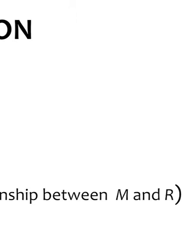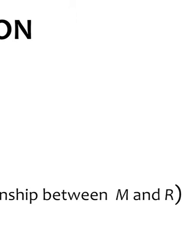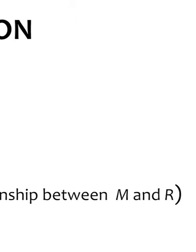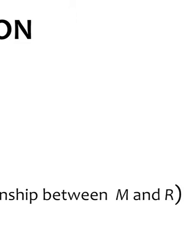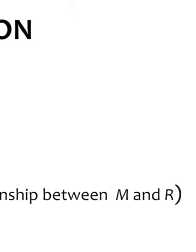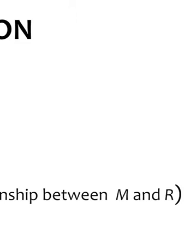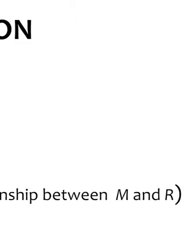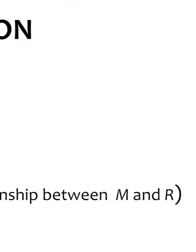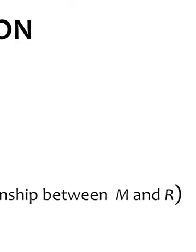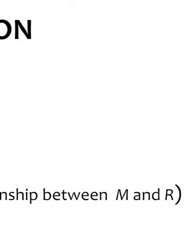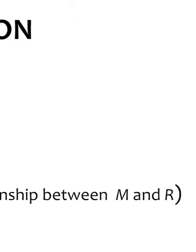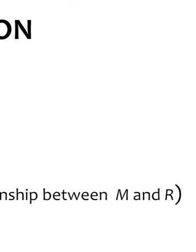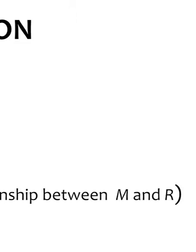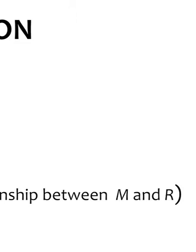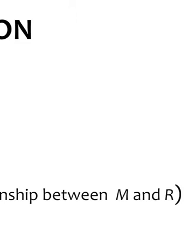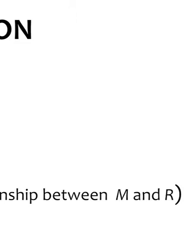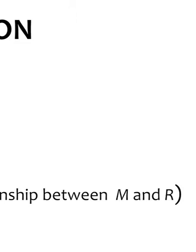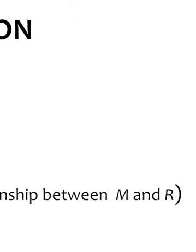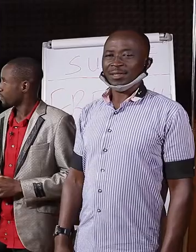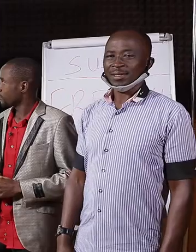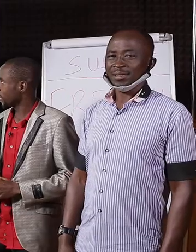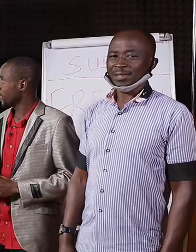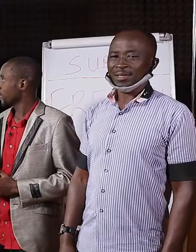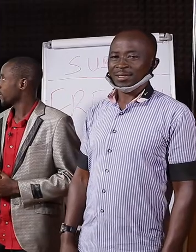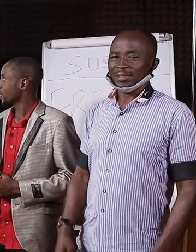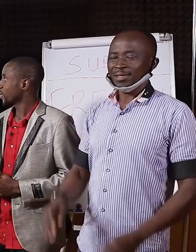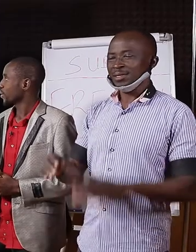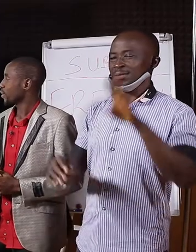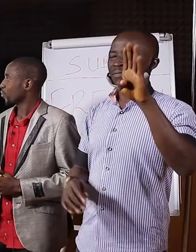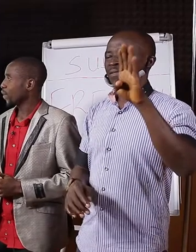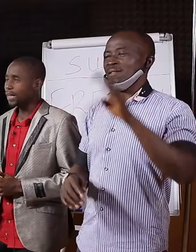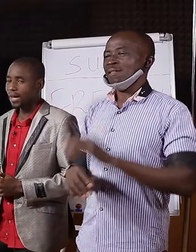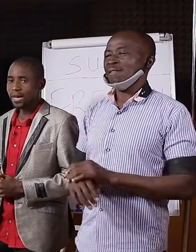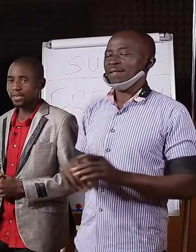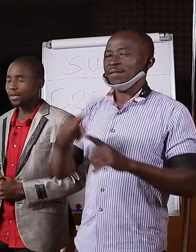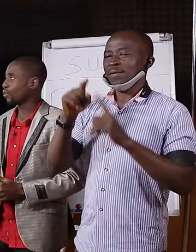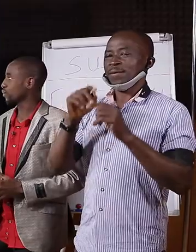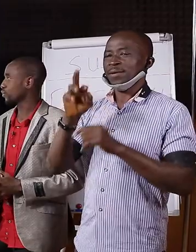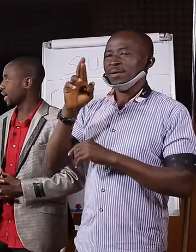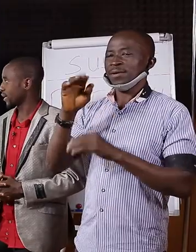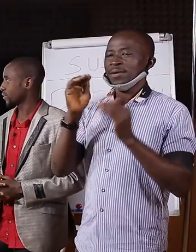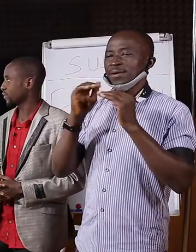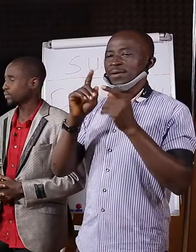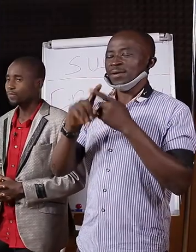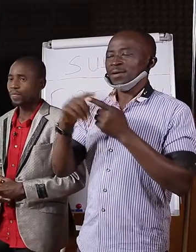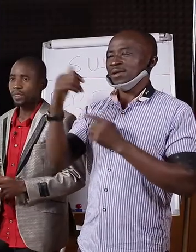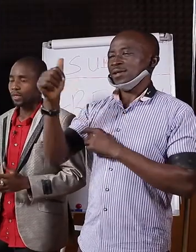r. Then B part of the questions, B, when r equals to